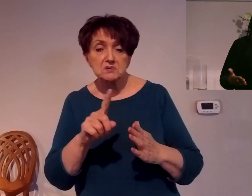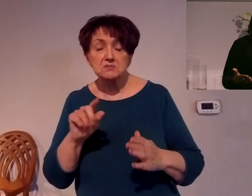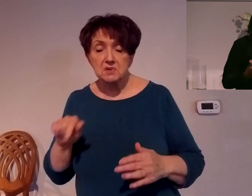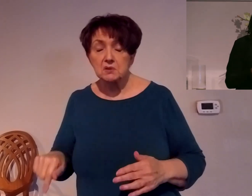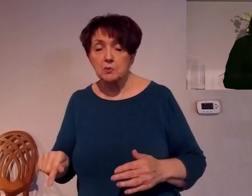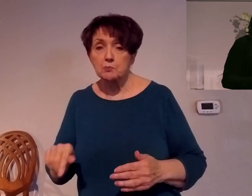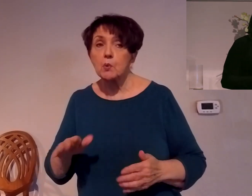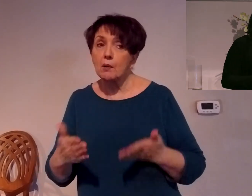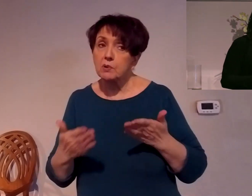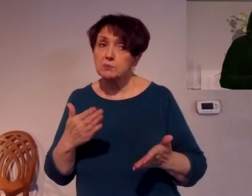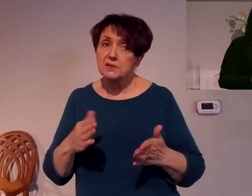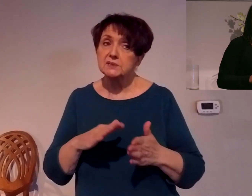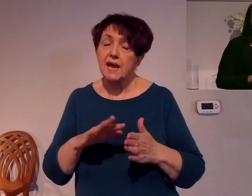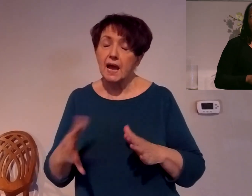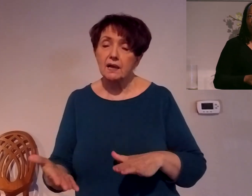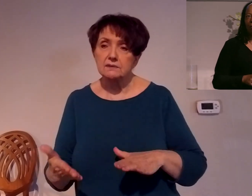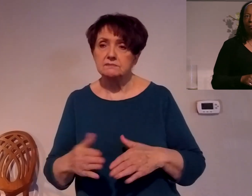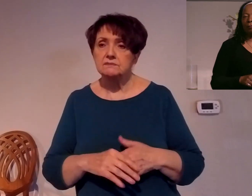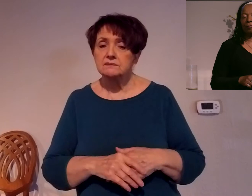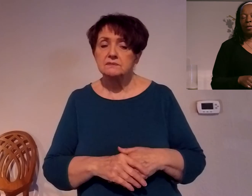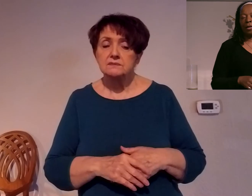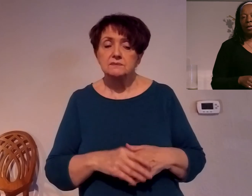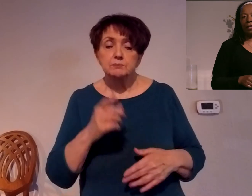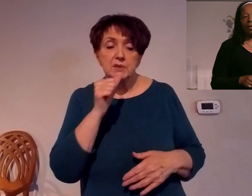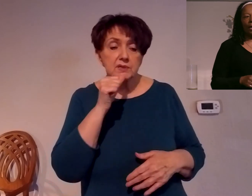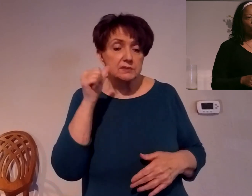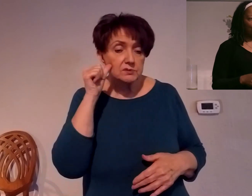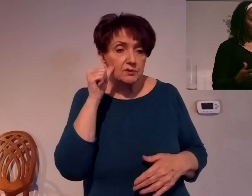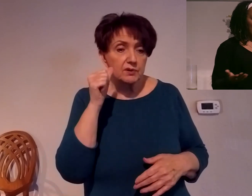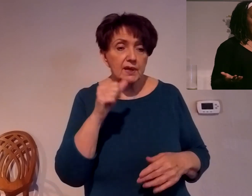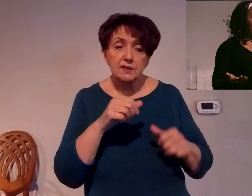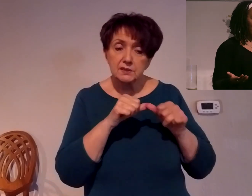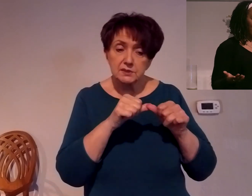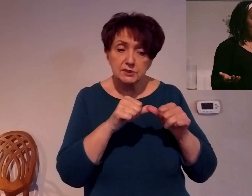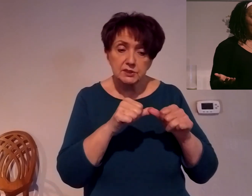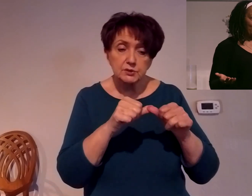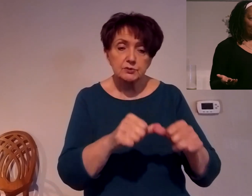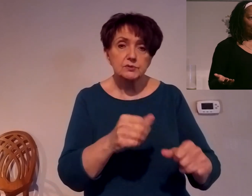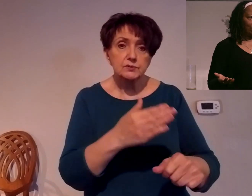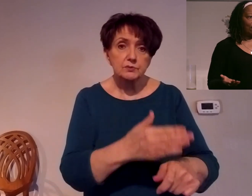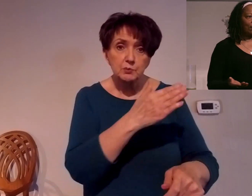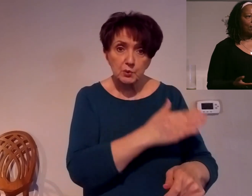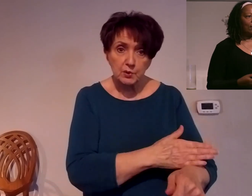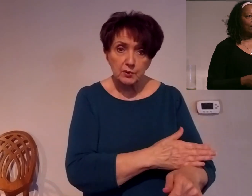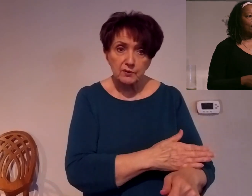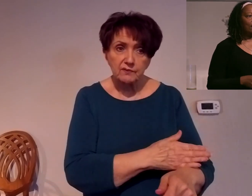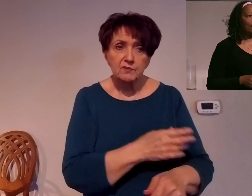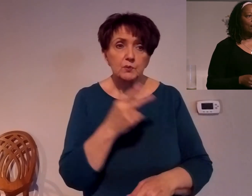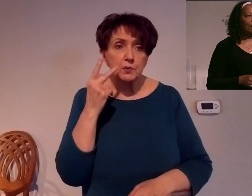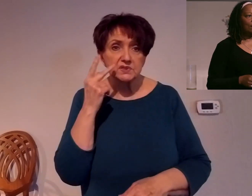And yesterday he continued to improve, and we'll see what today brings.